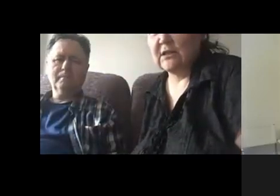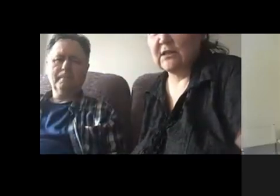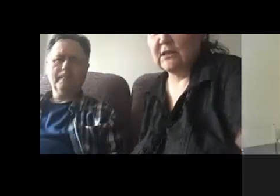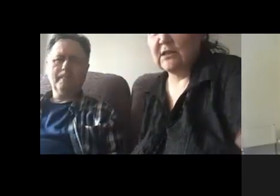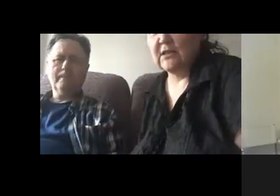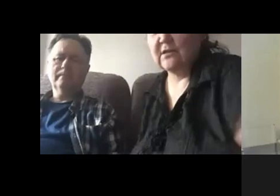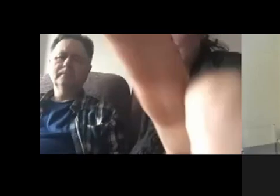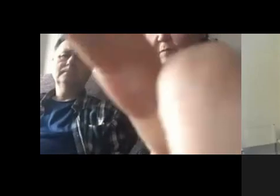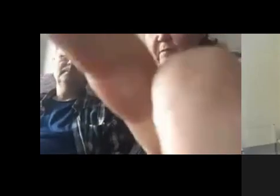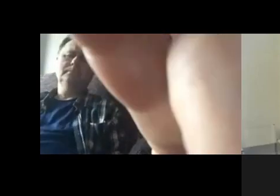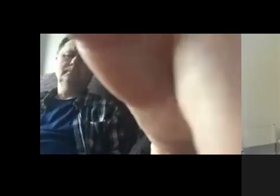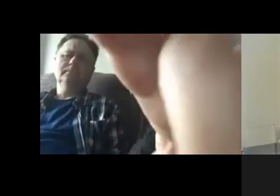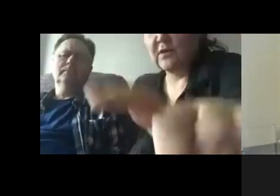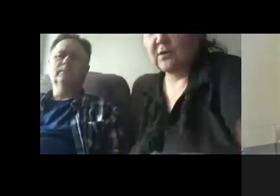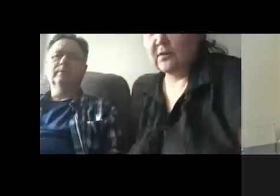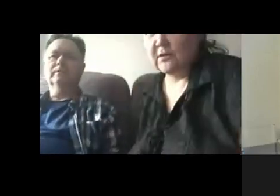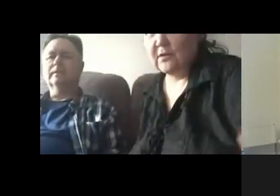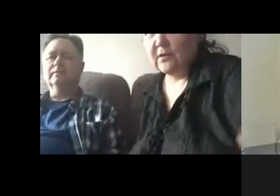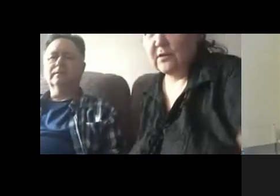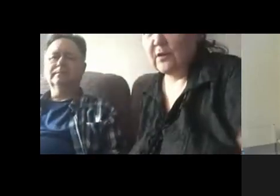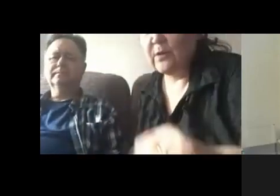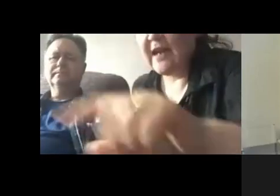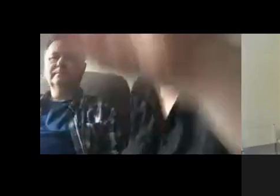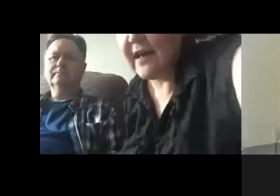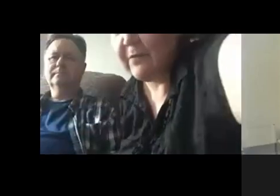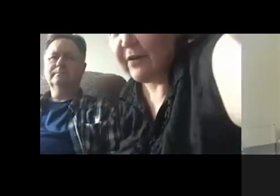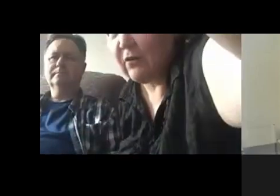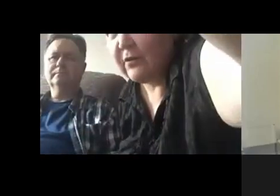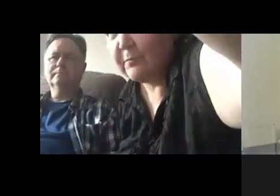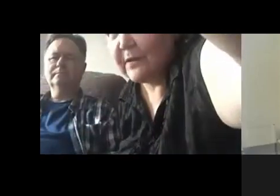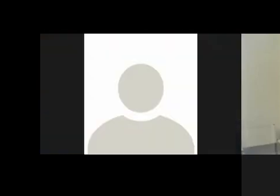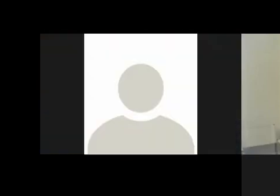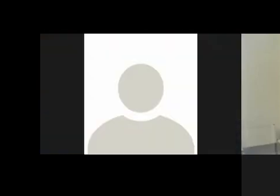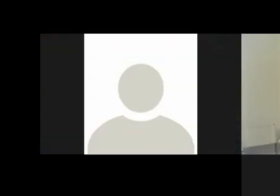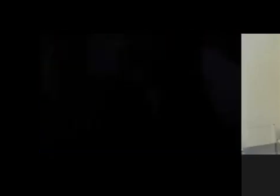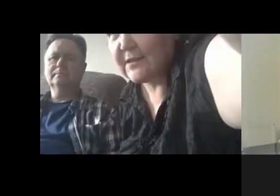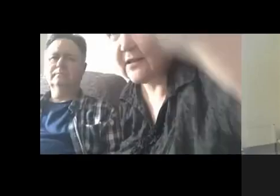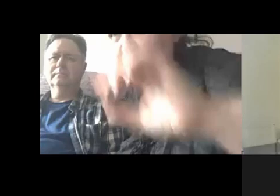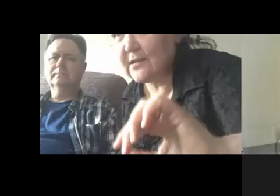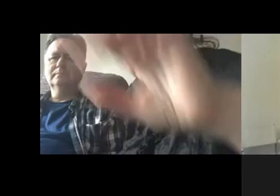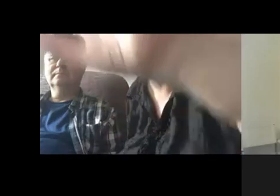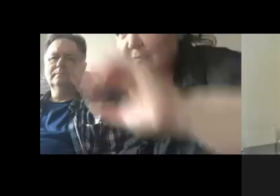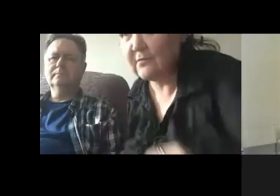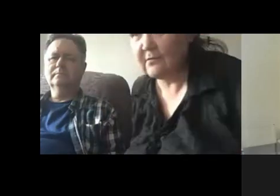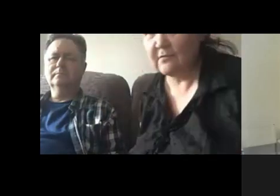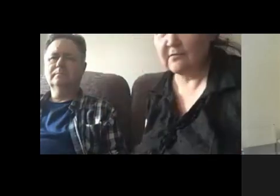see each other. It would be nice. We have the camera on, but you can't see